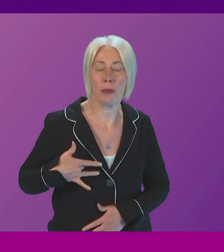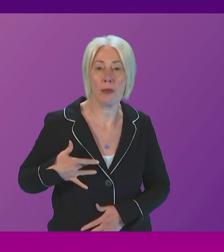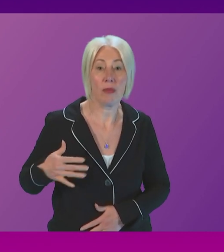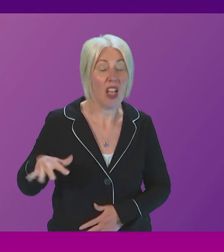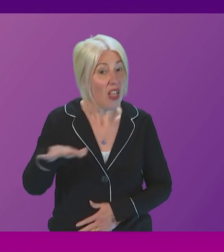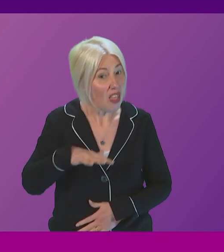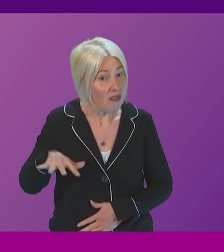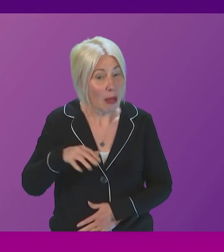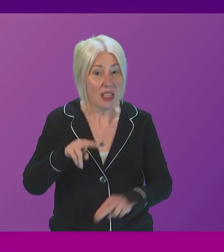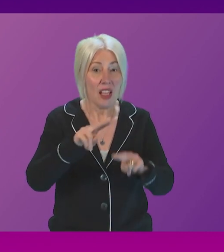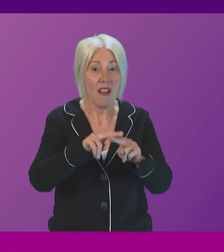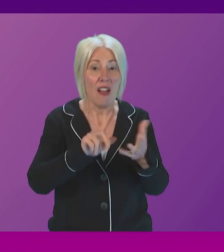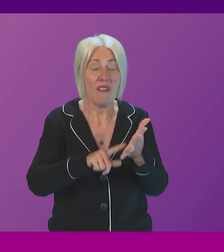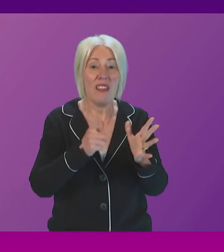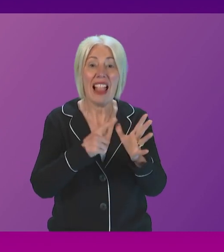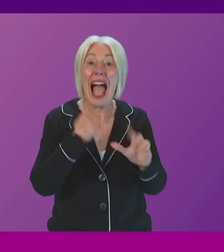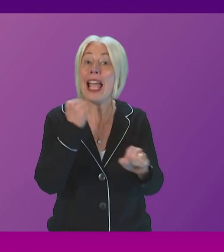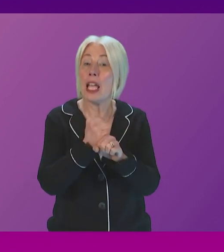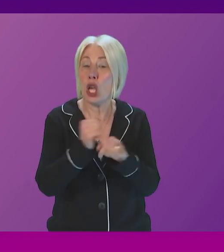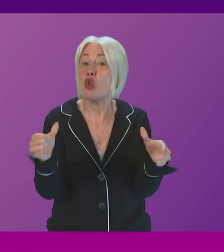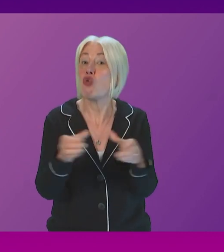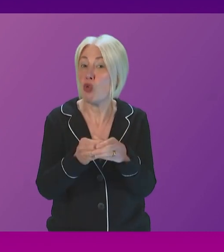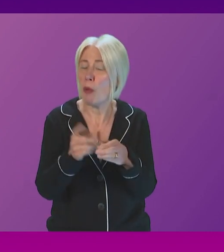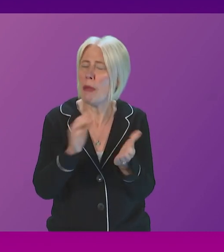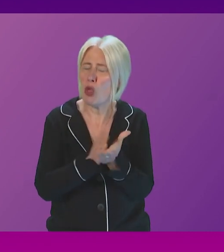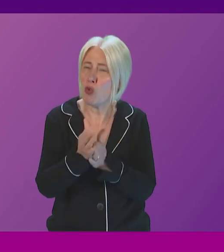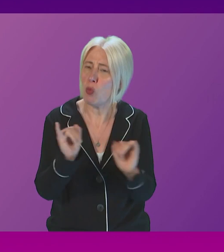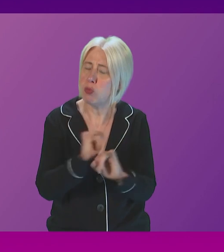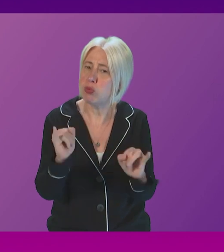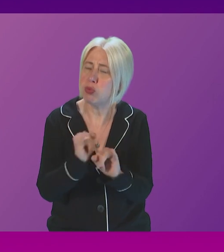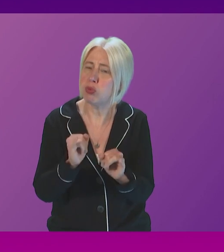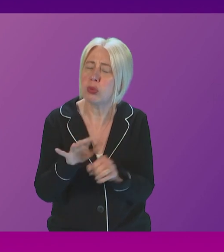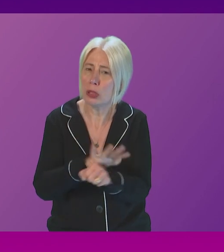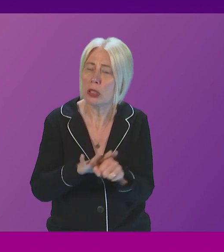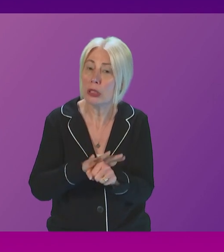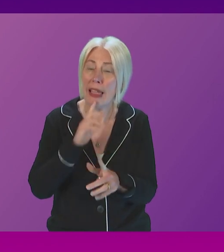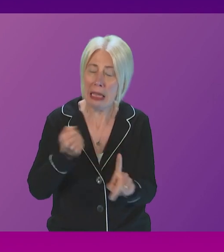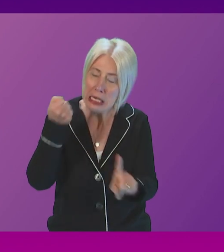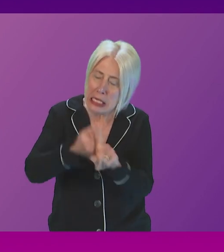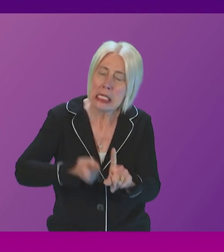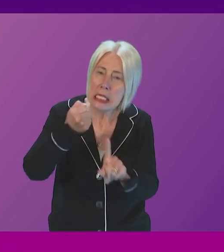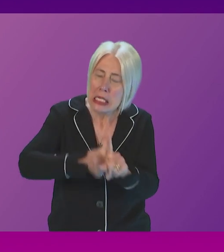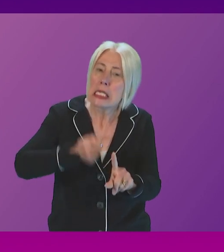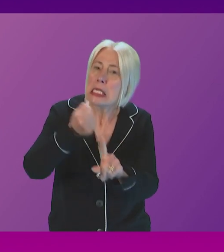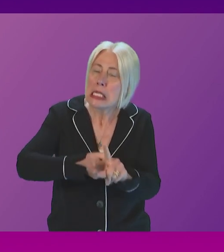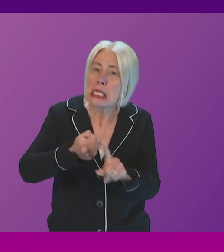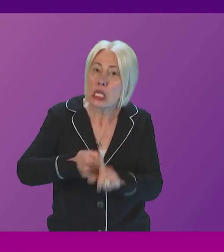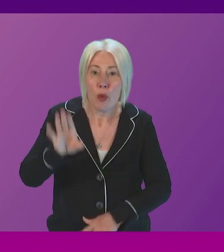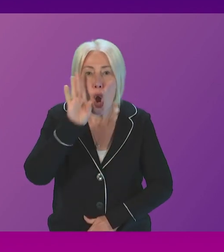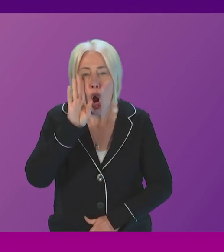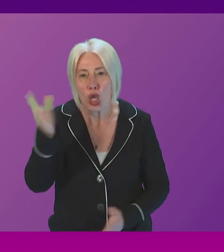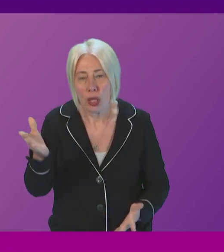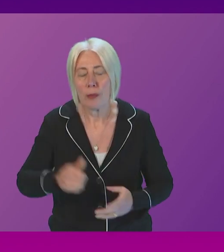represented by the flag group have been through a real ordeal and have had to fight hard to be heard.